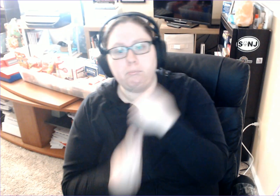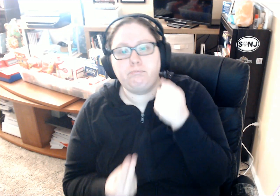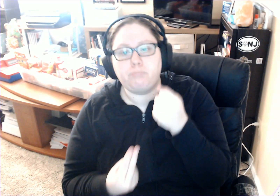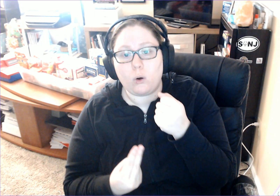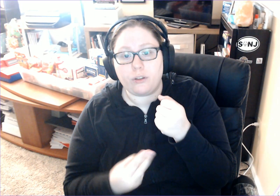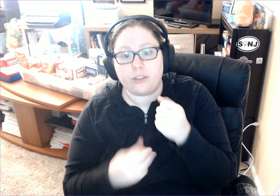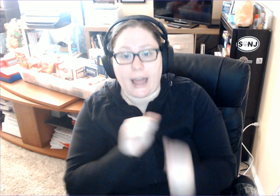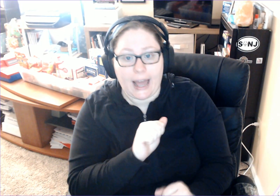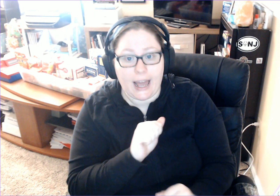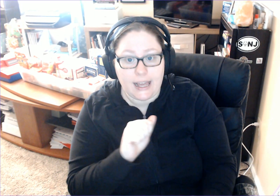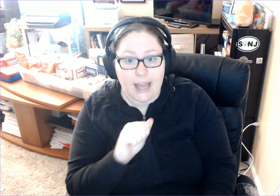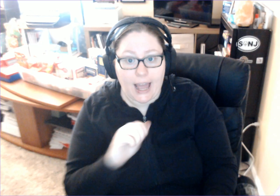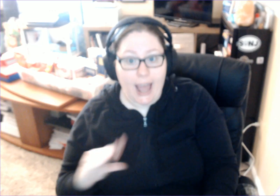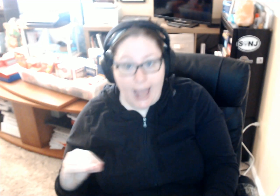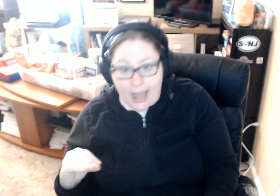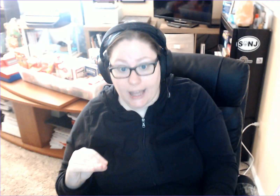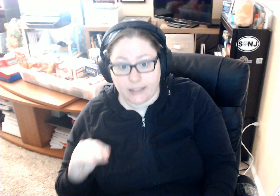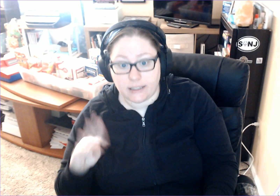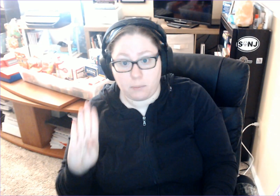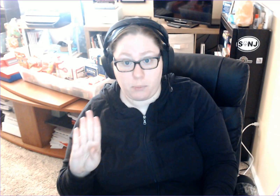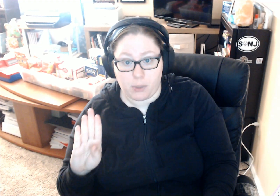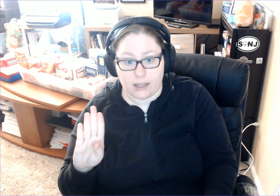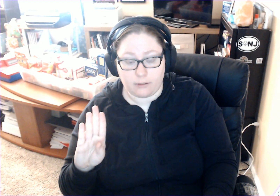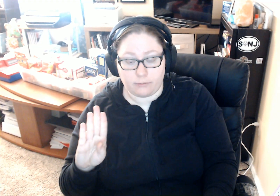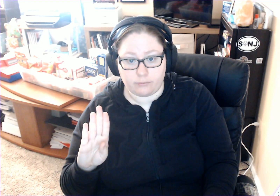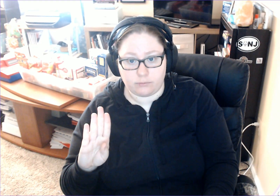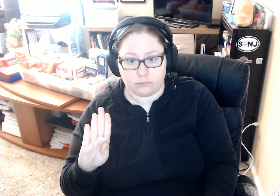both A and B.